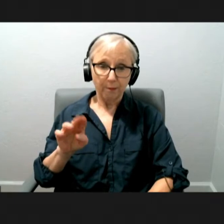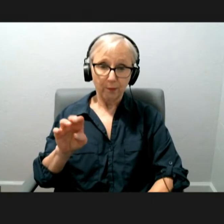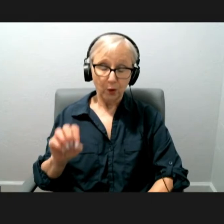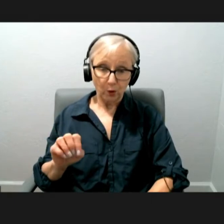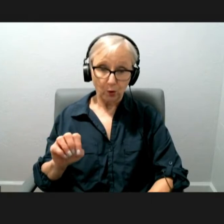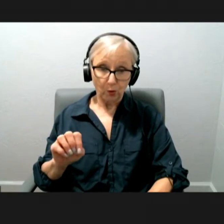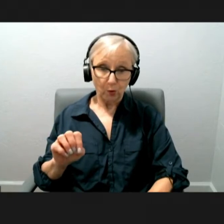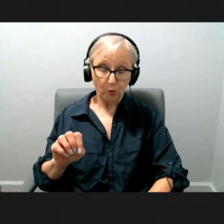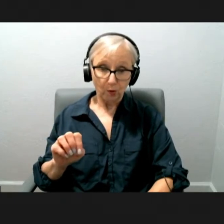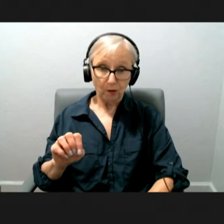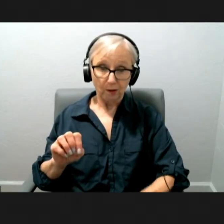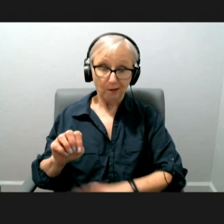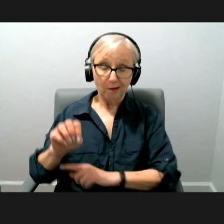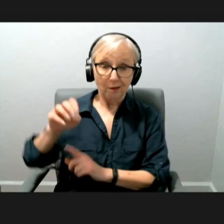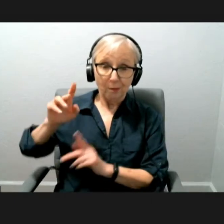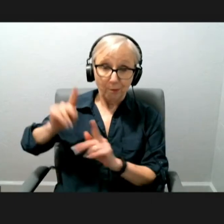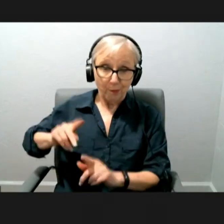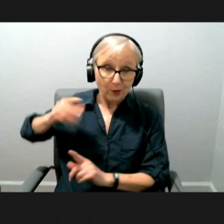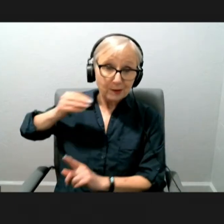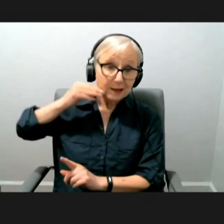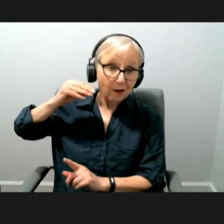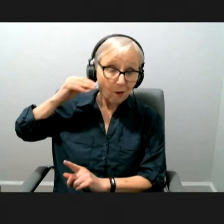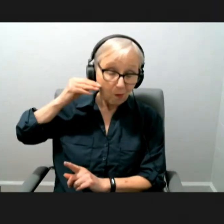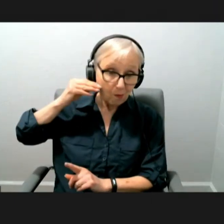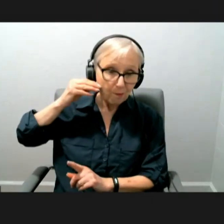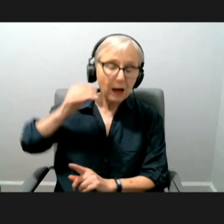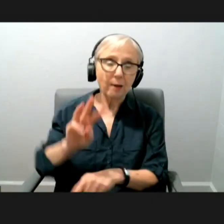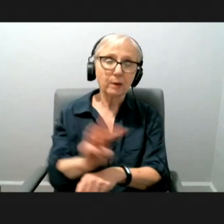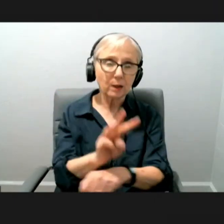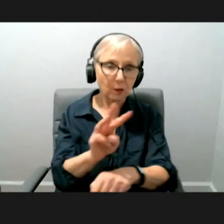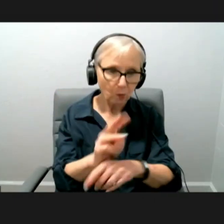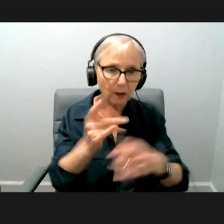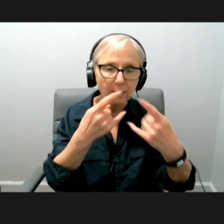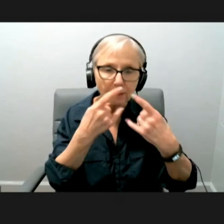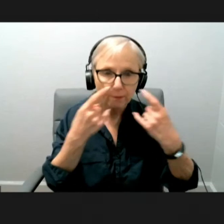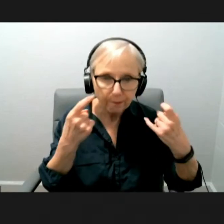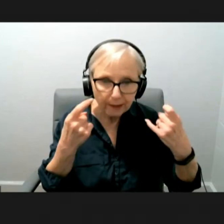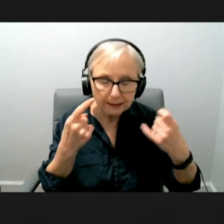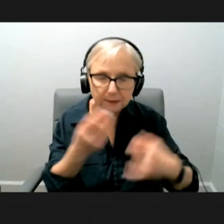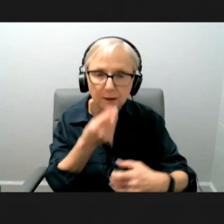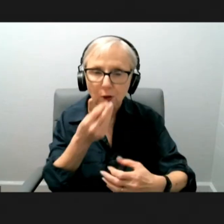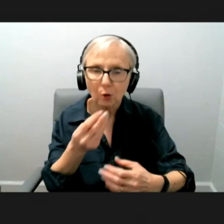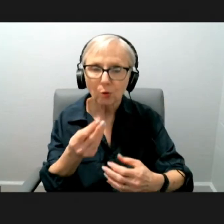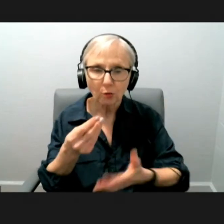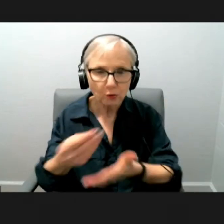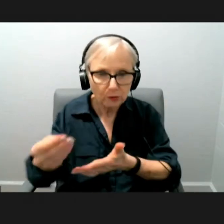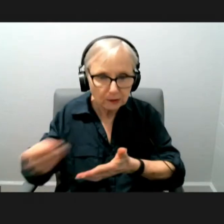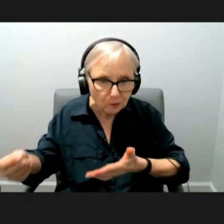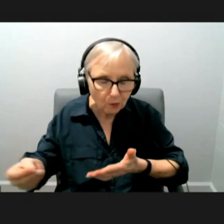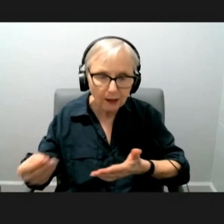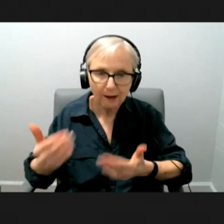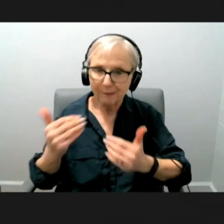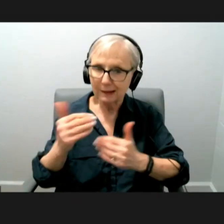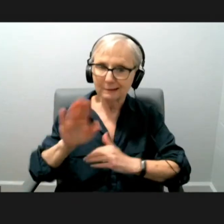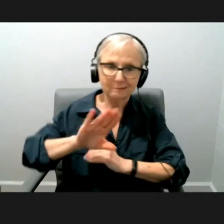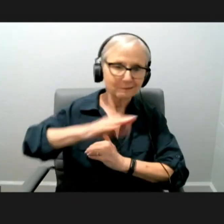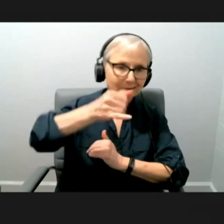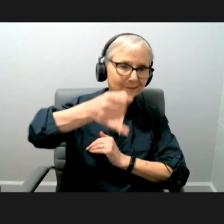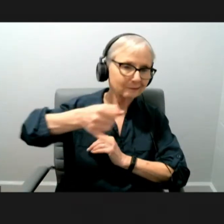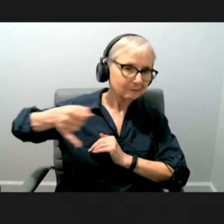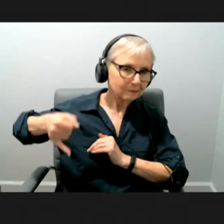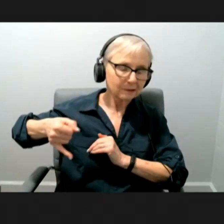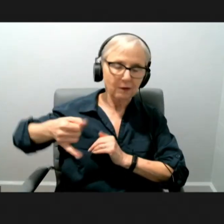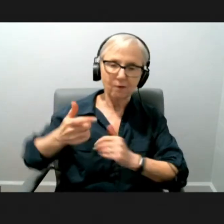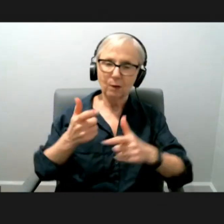I'm going to wear a mask when I'm in a grocery store, or I might limit going to large events because I don't want to